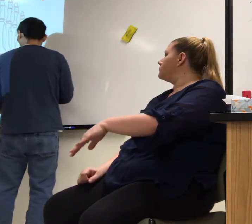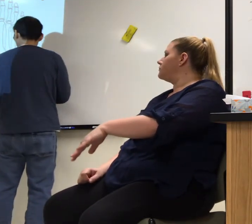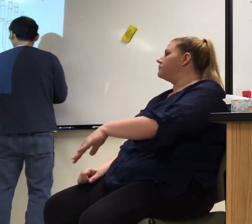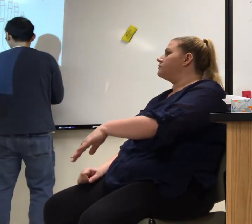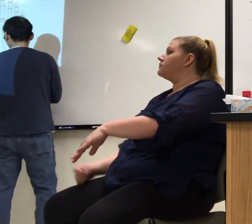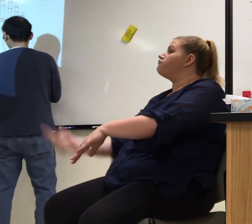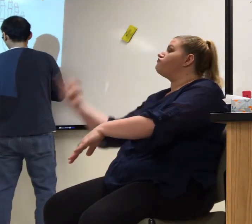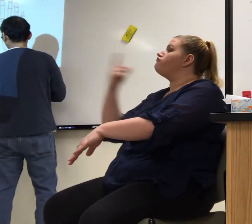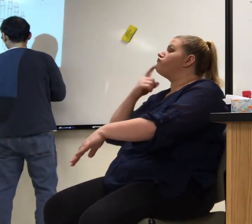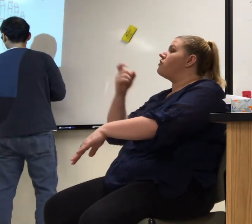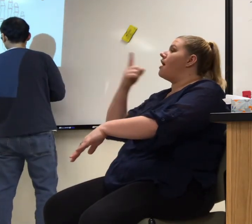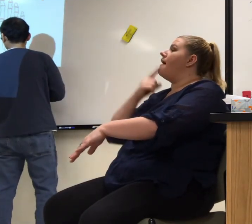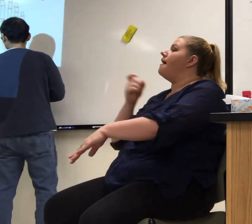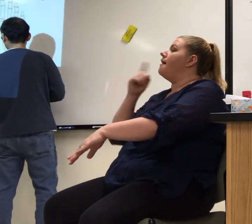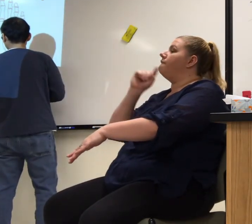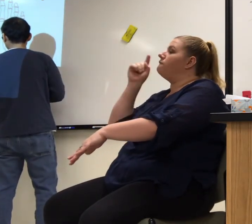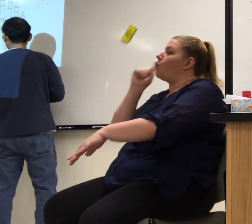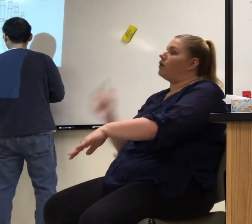We'll go red for